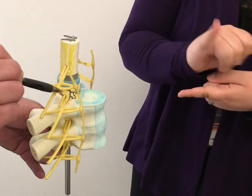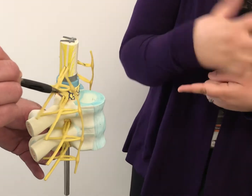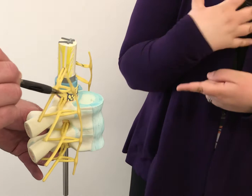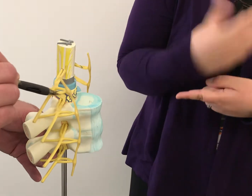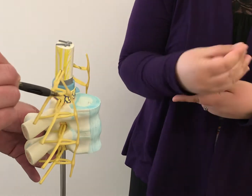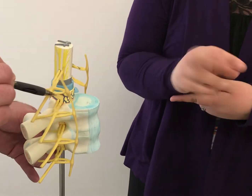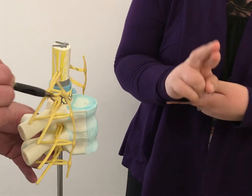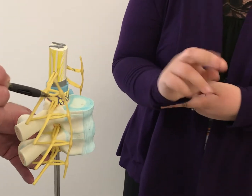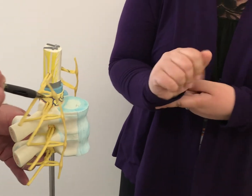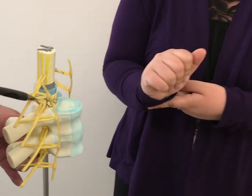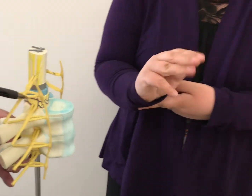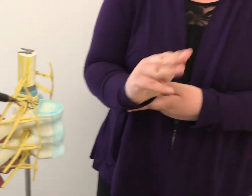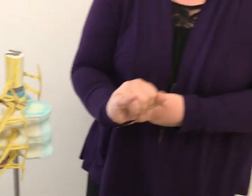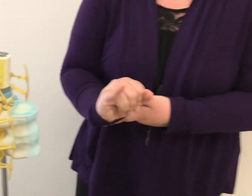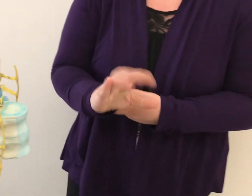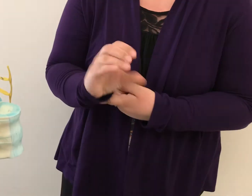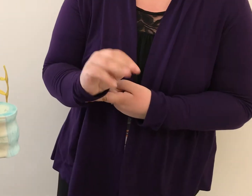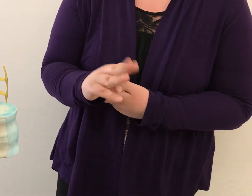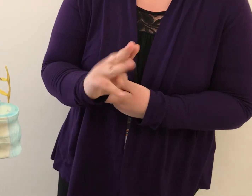rami communicantes,